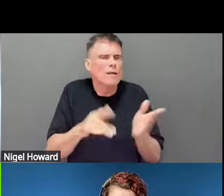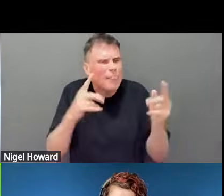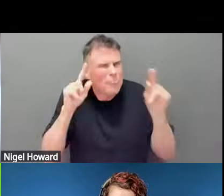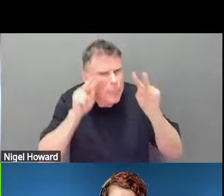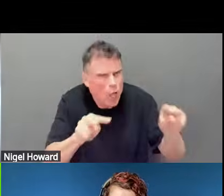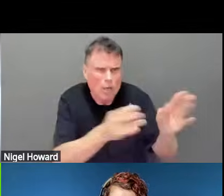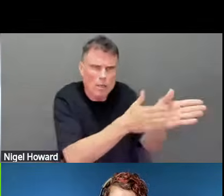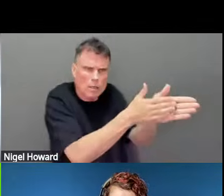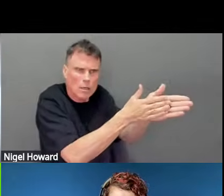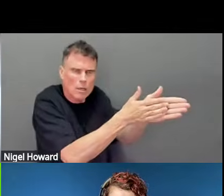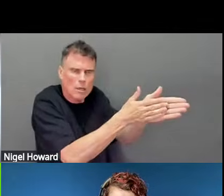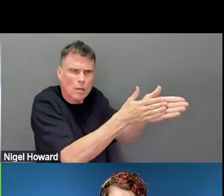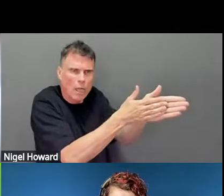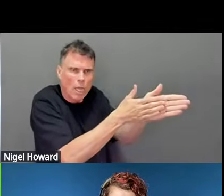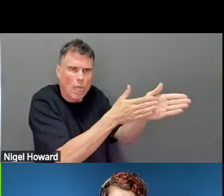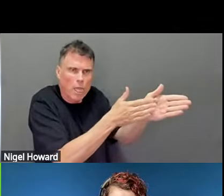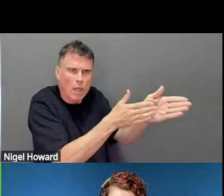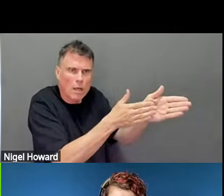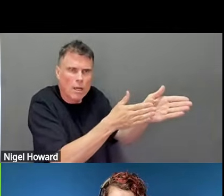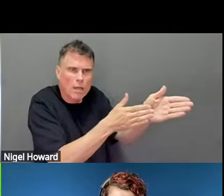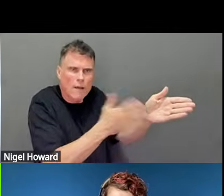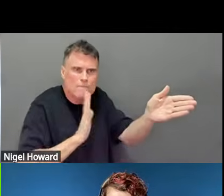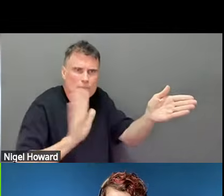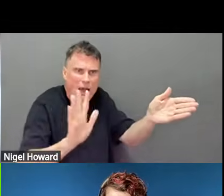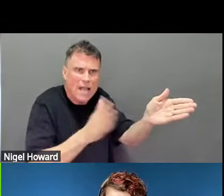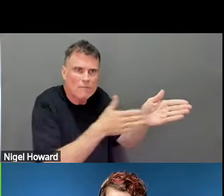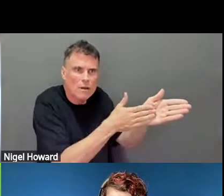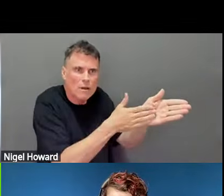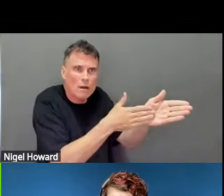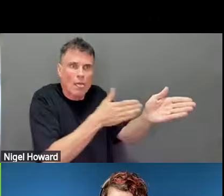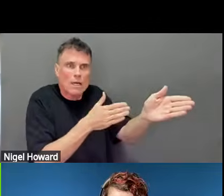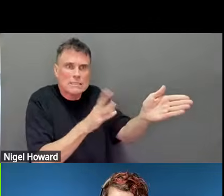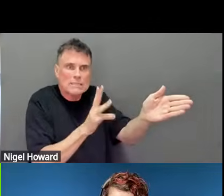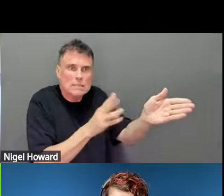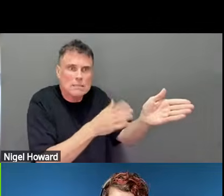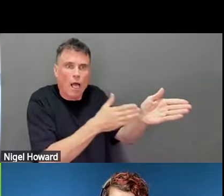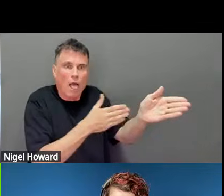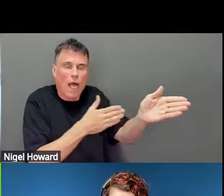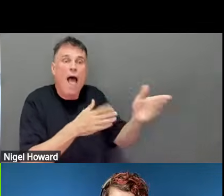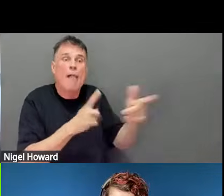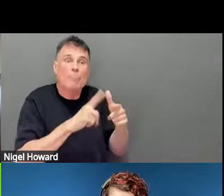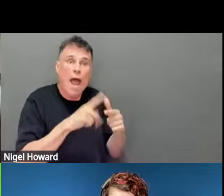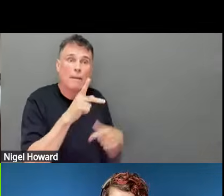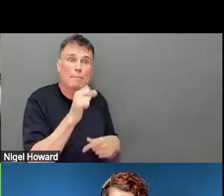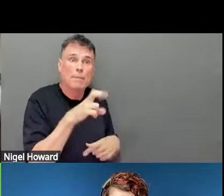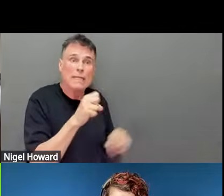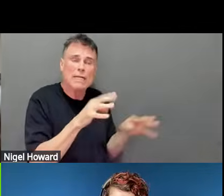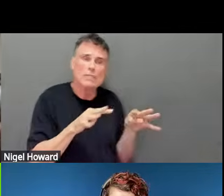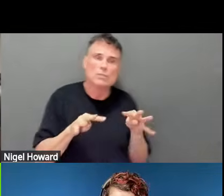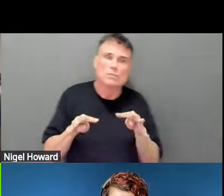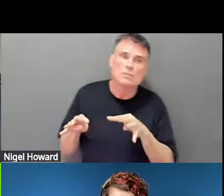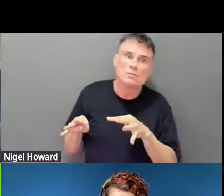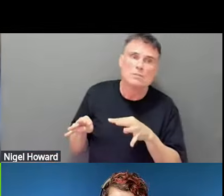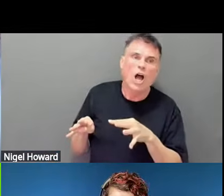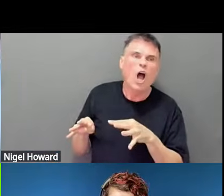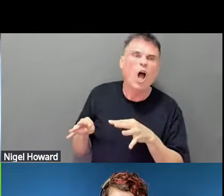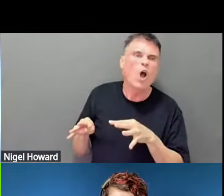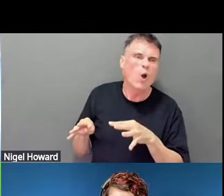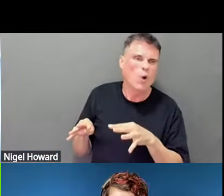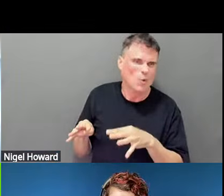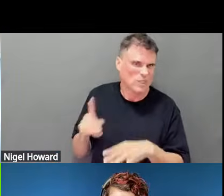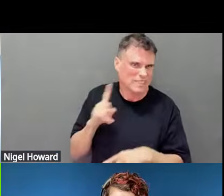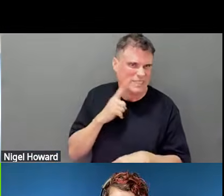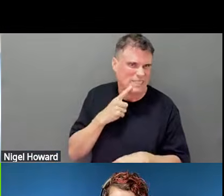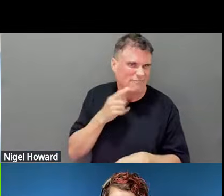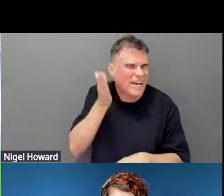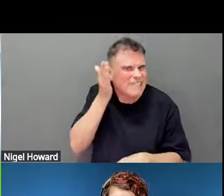Association of Visual Language Interpreters. You want people who are professionally trained. When you hire inappropriately trained